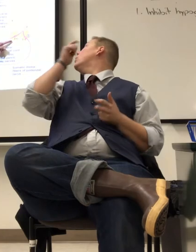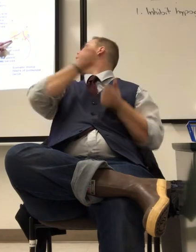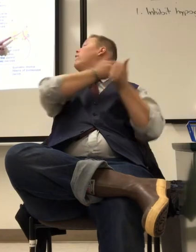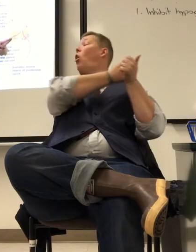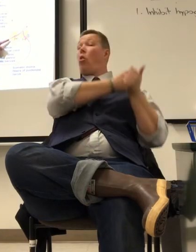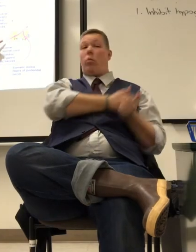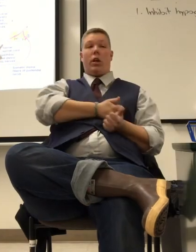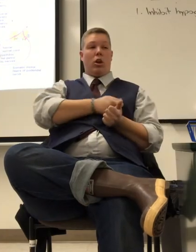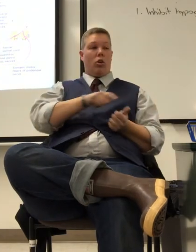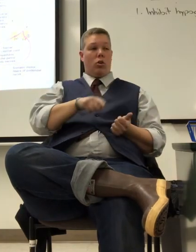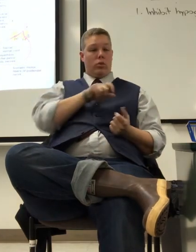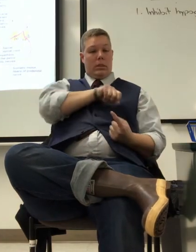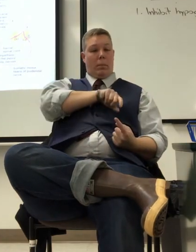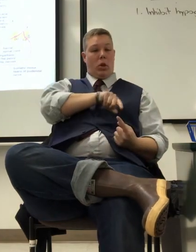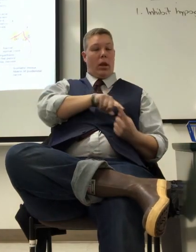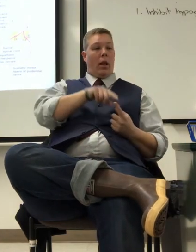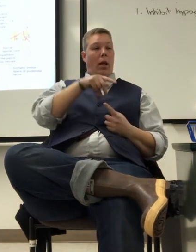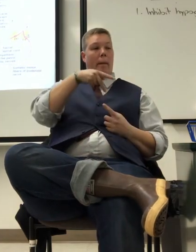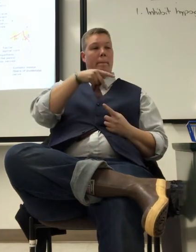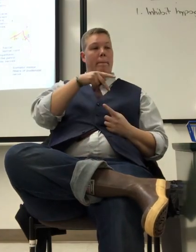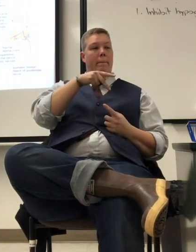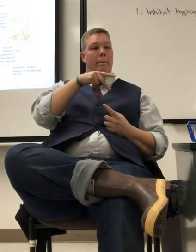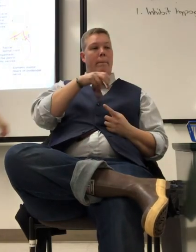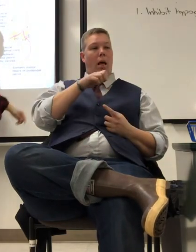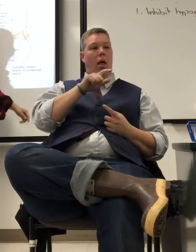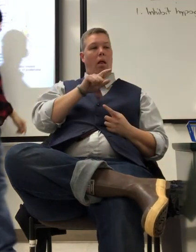of things. You're stimulating the pelvic splanchnic nerves.